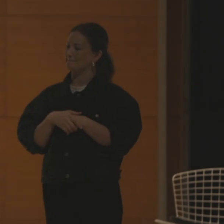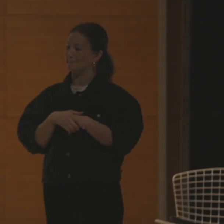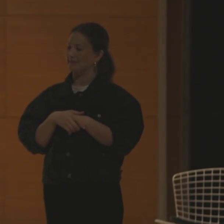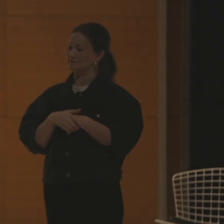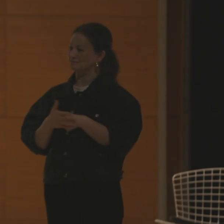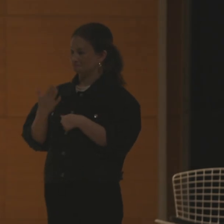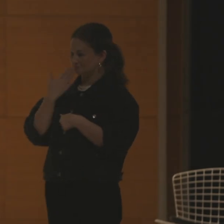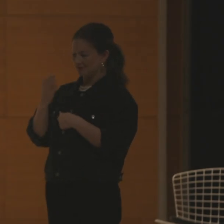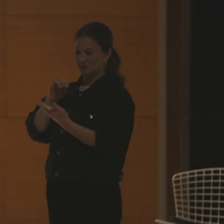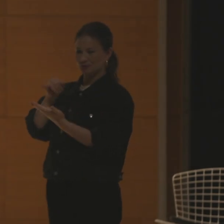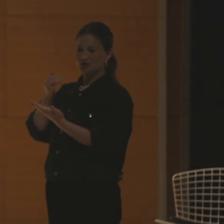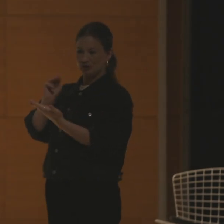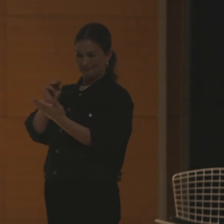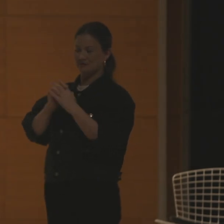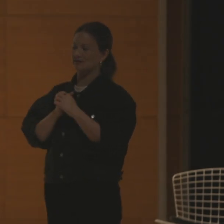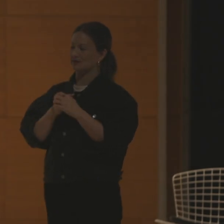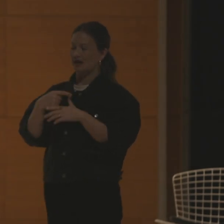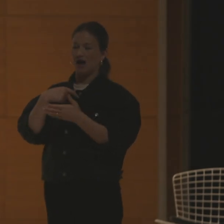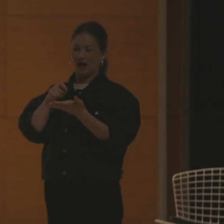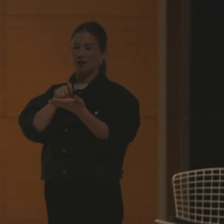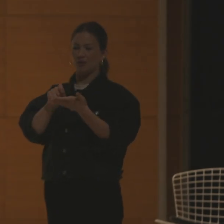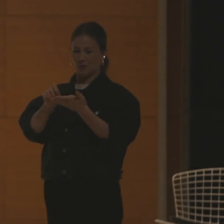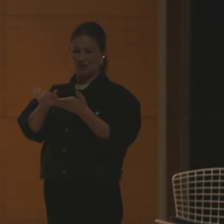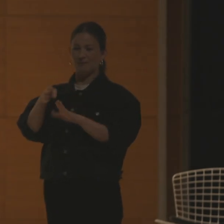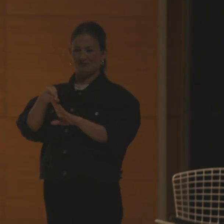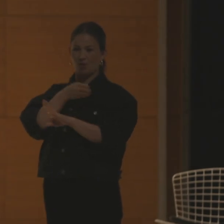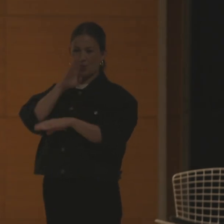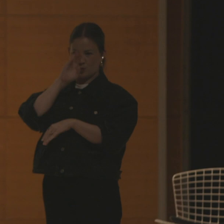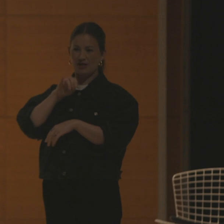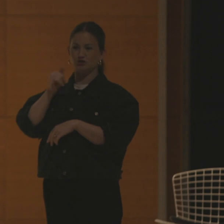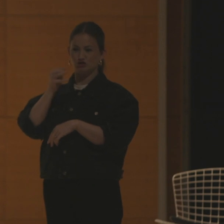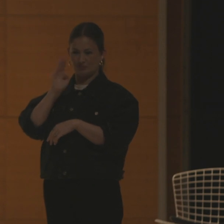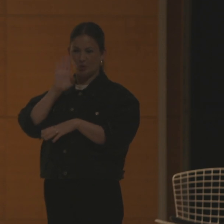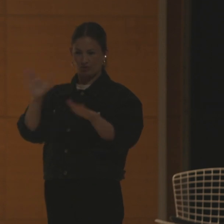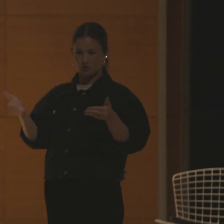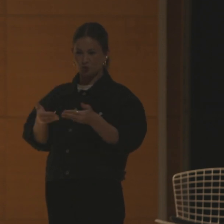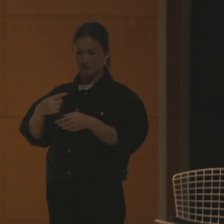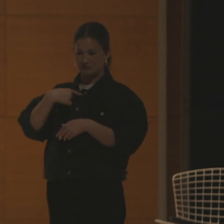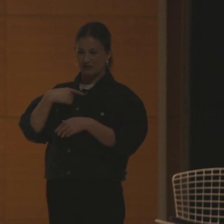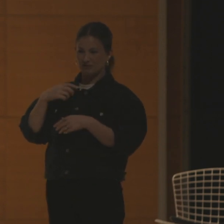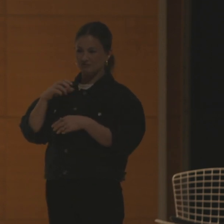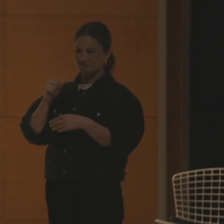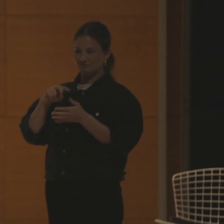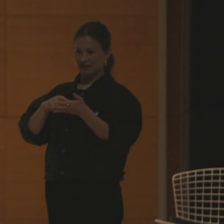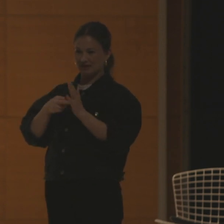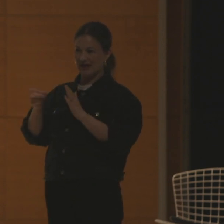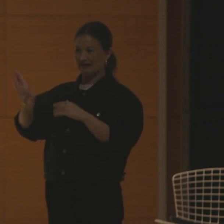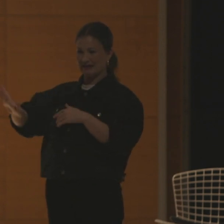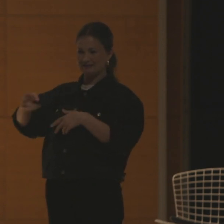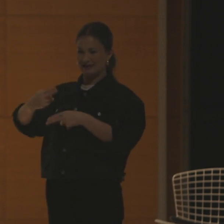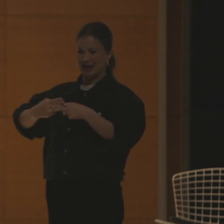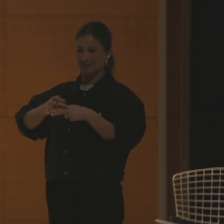Thank you, Jim. I wrote this before I knew Jim was going to be introducing me, so he's not even thanked in here.